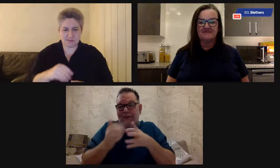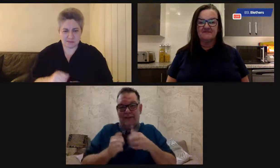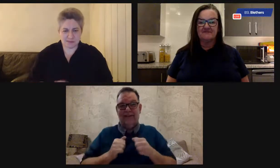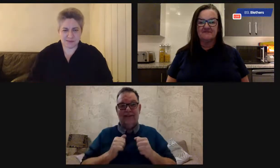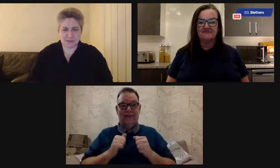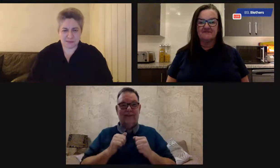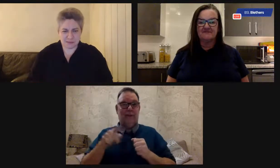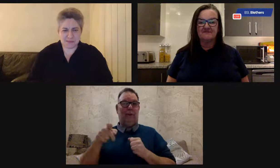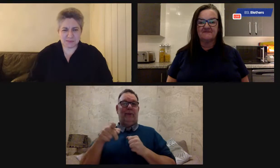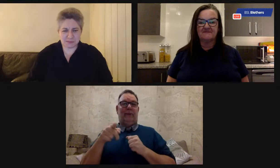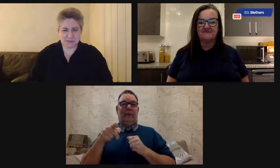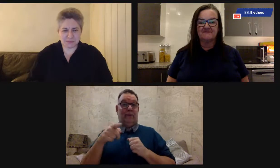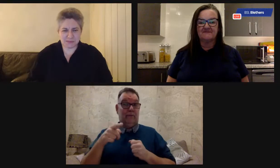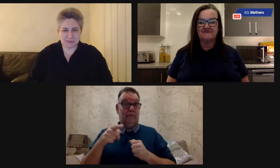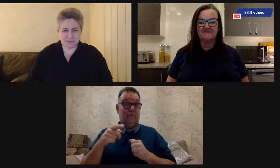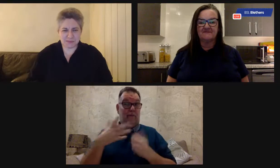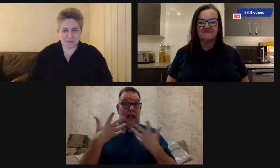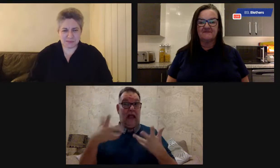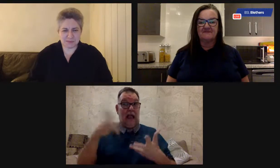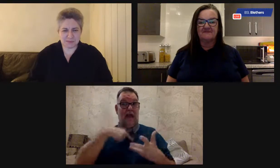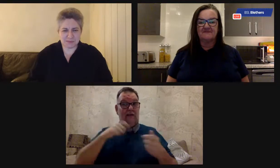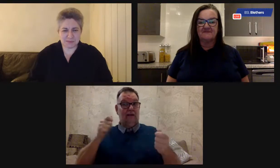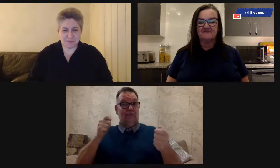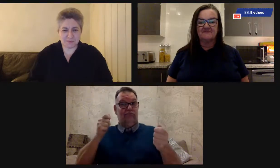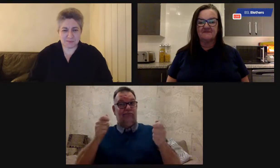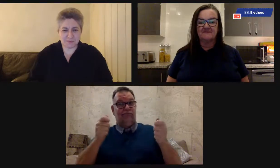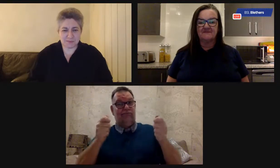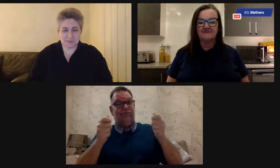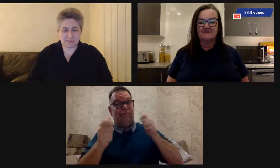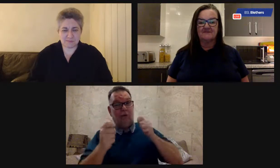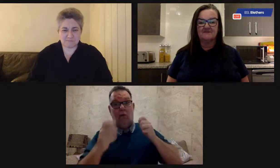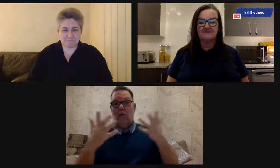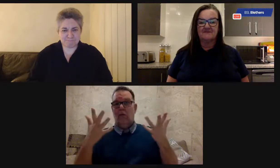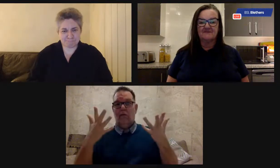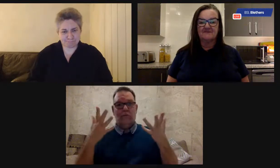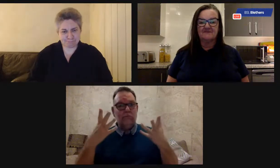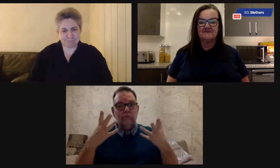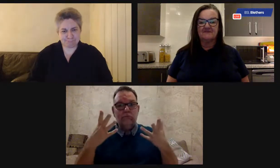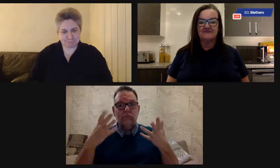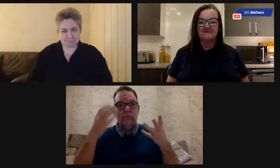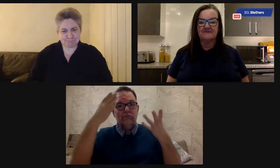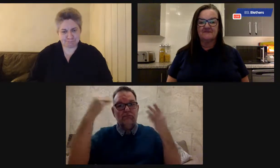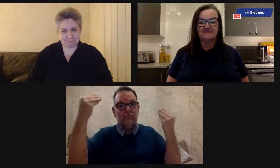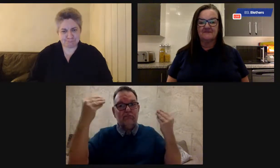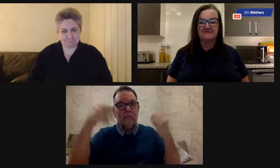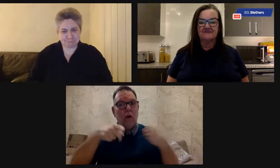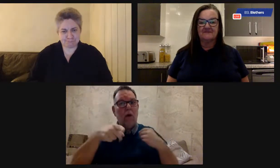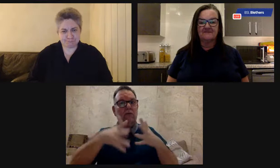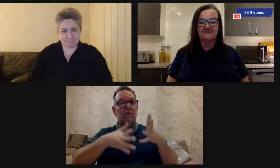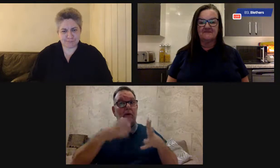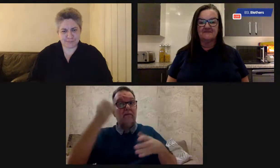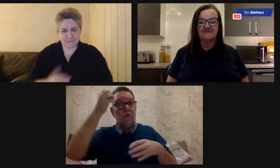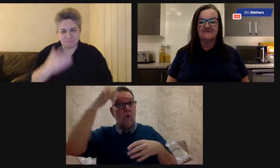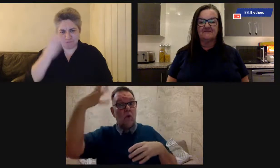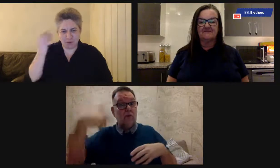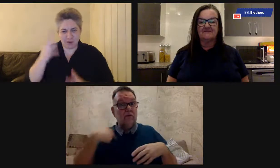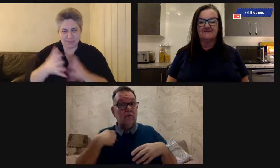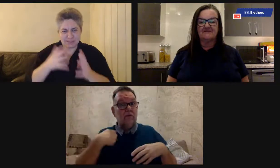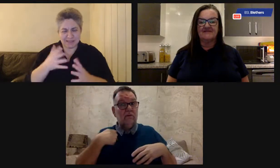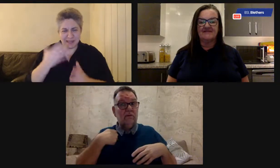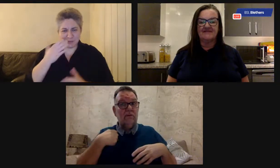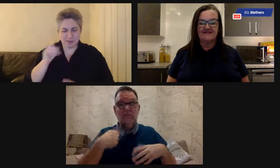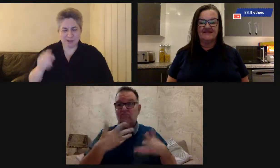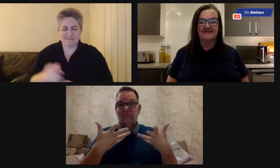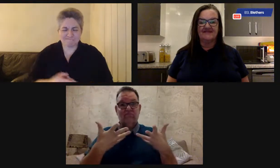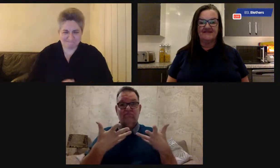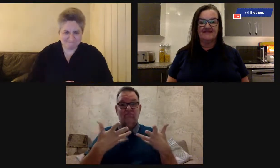signs, um, that you don't see now. And we really do. It's a challenge for us. Sometimes we have to really